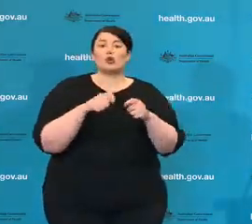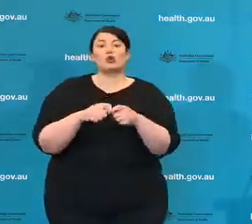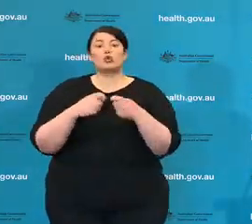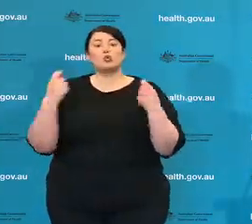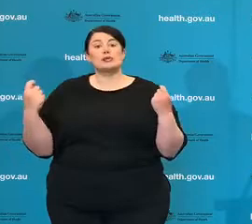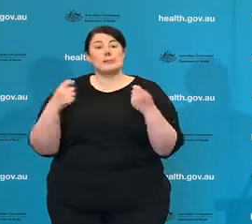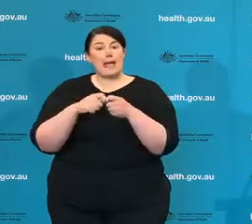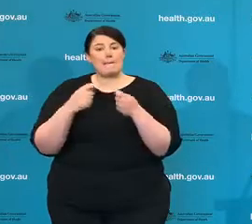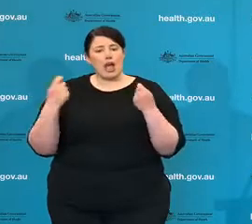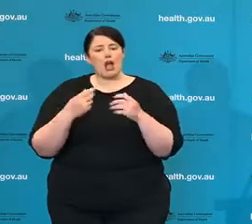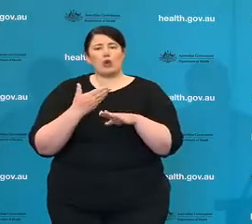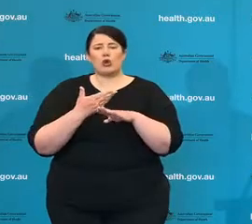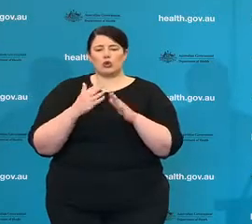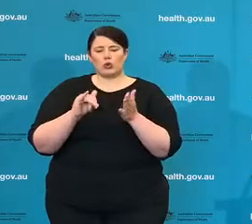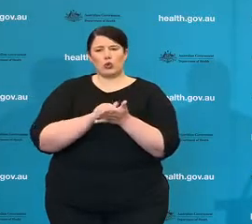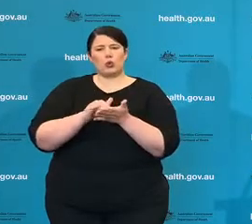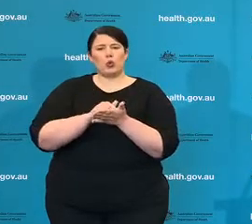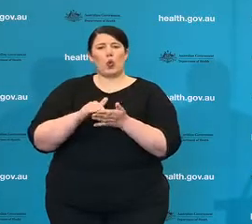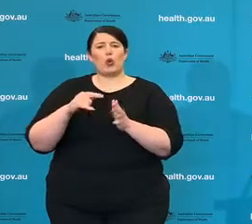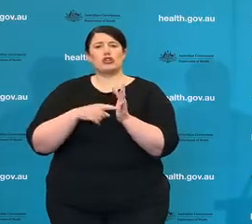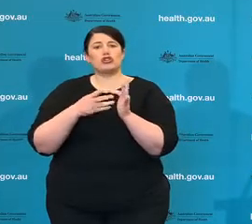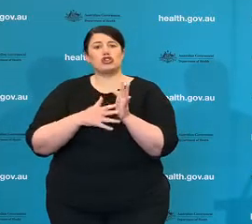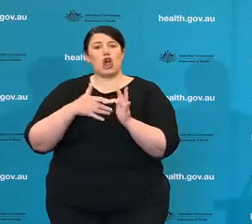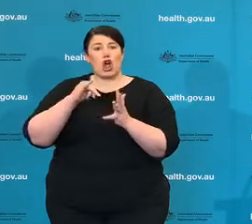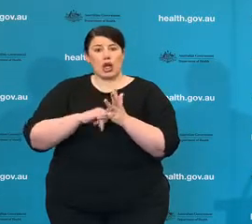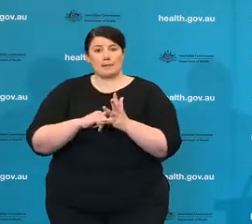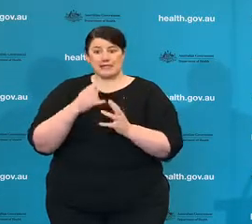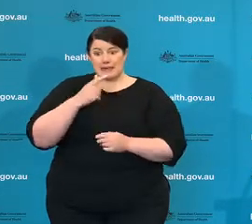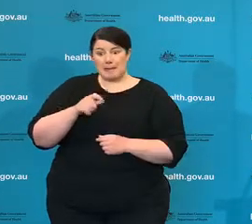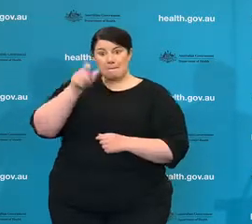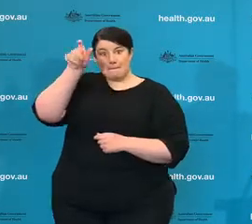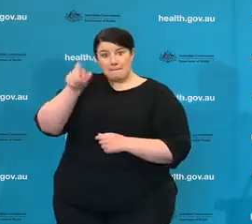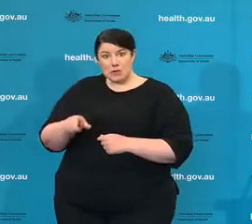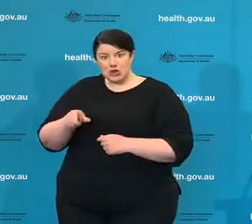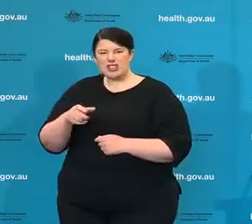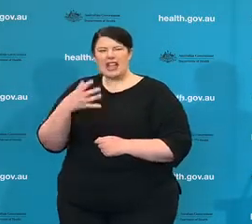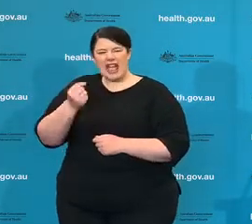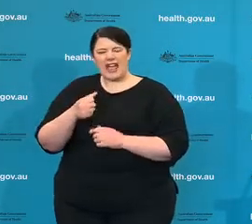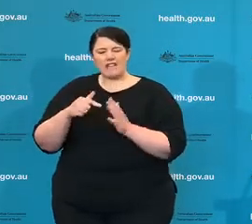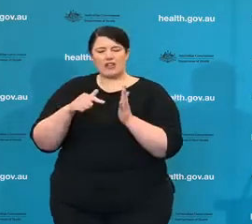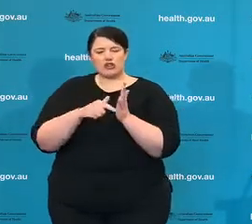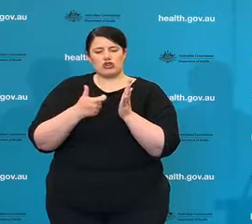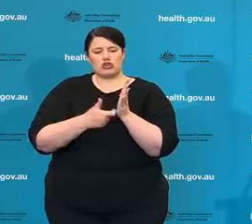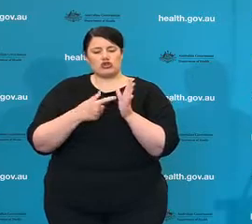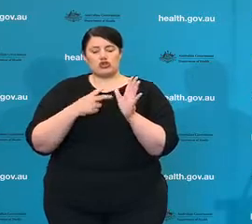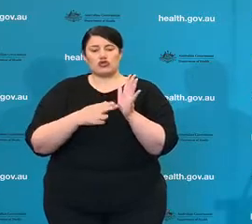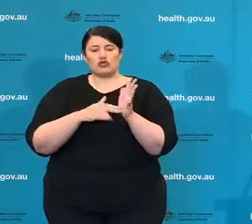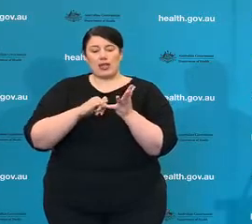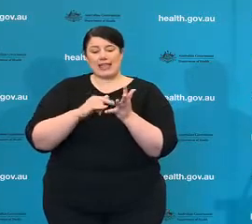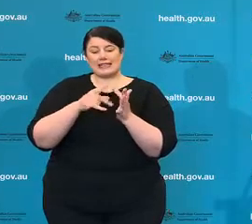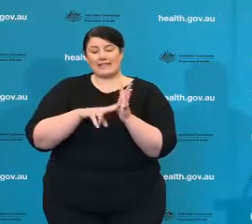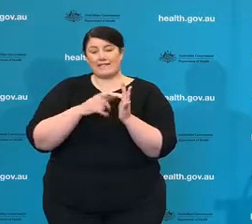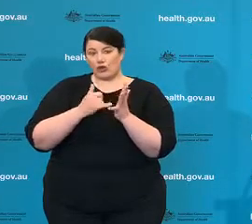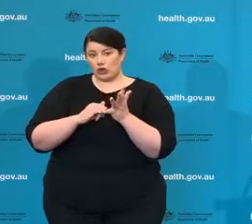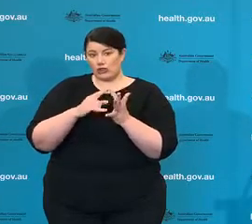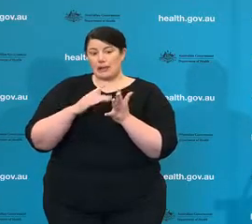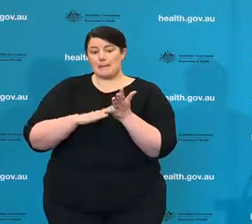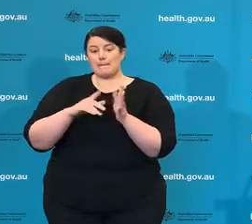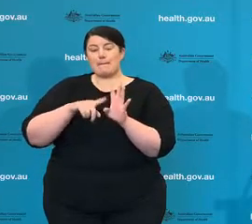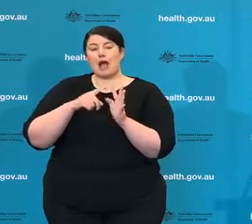problem in the vaccine trial was that a person suffered from transverse myelitis. Regardless of whether or not that is the case, can